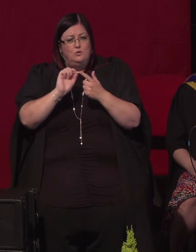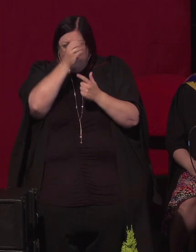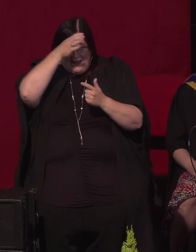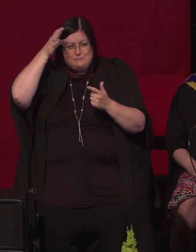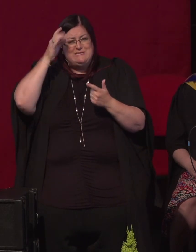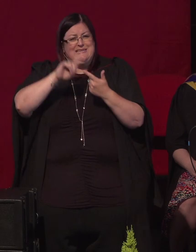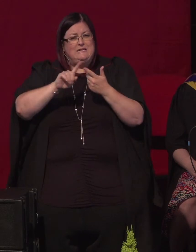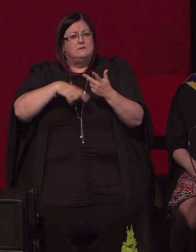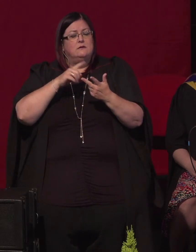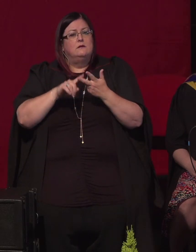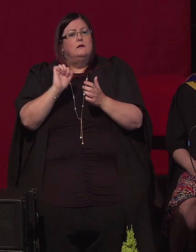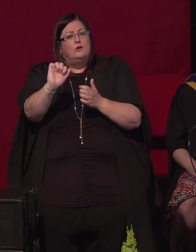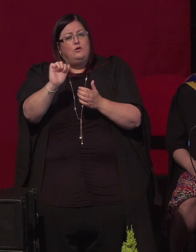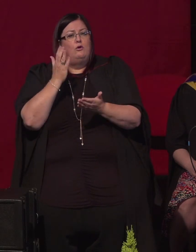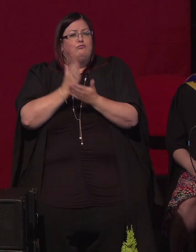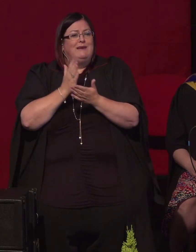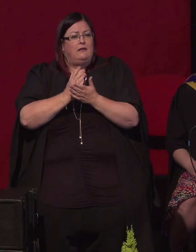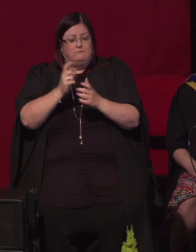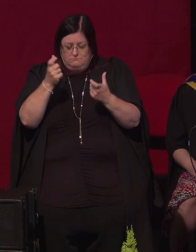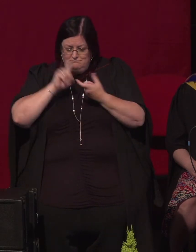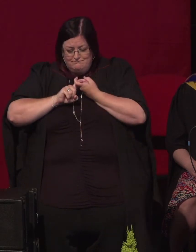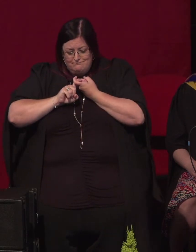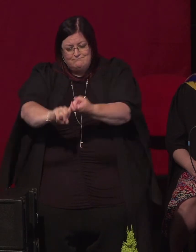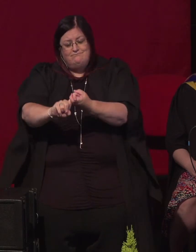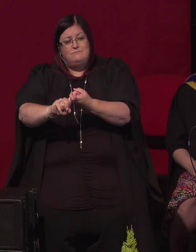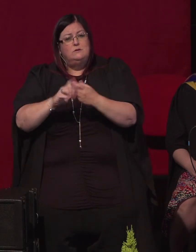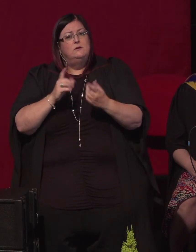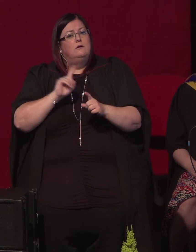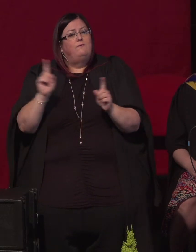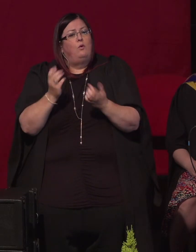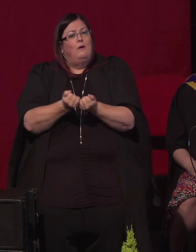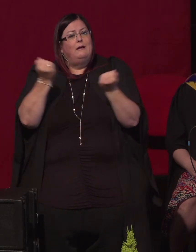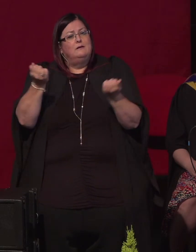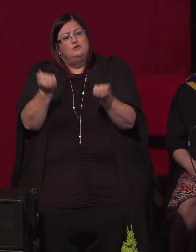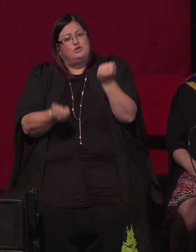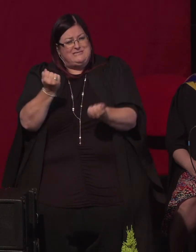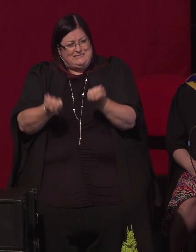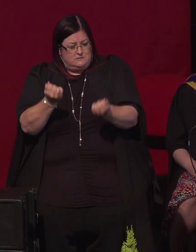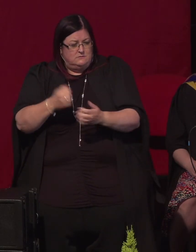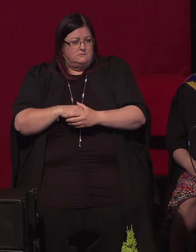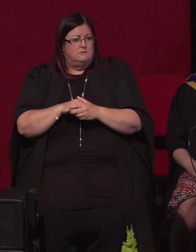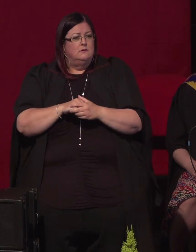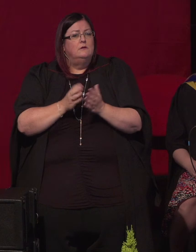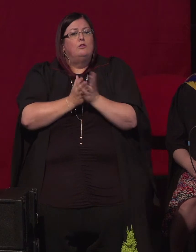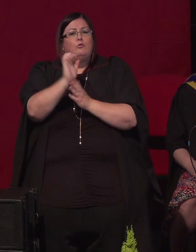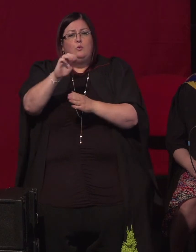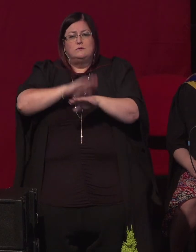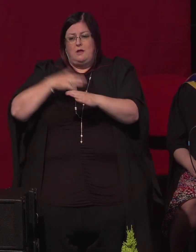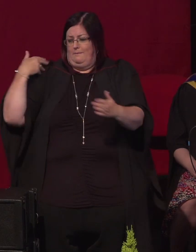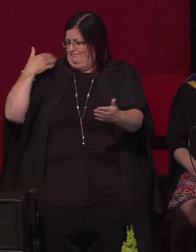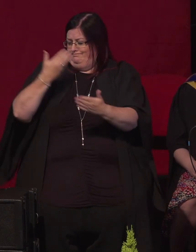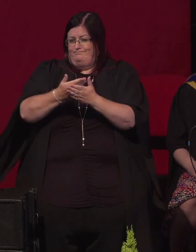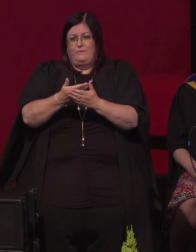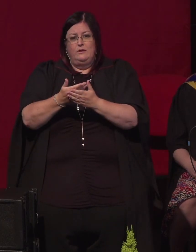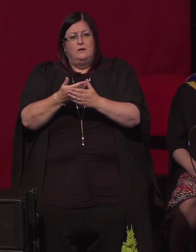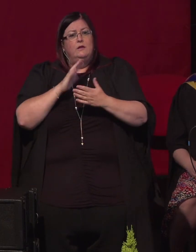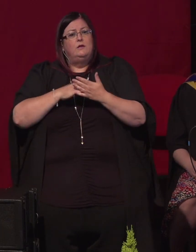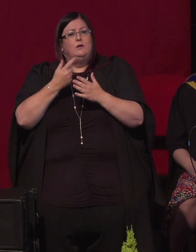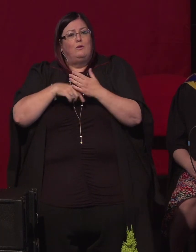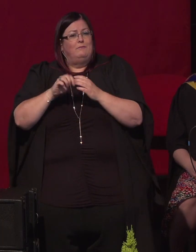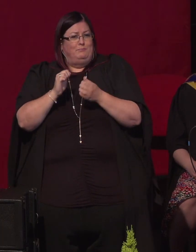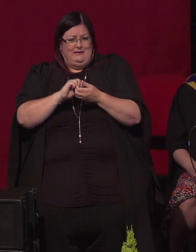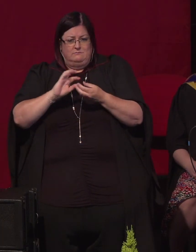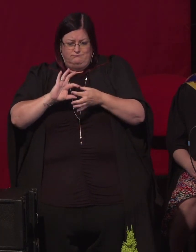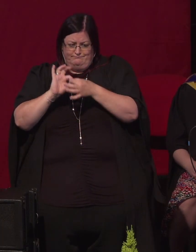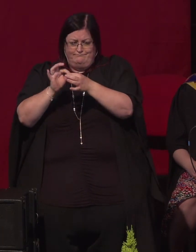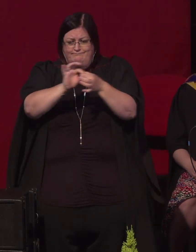expertise, and your unwavering commitment to justice. Throughout your studies, you will have made connections with